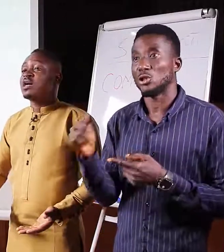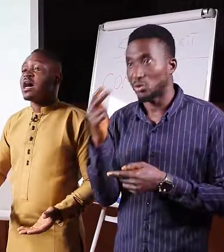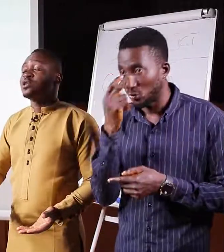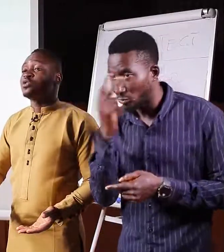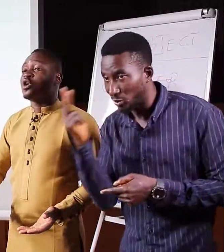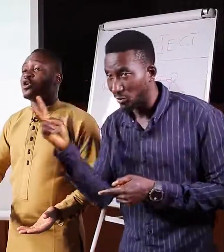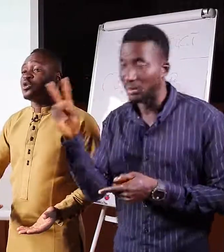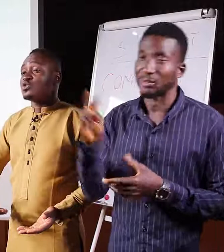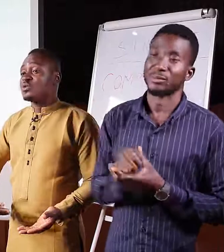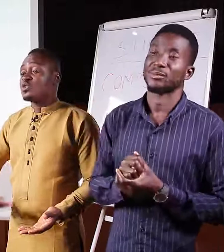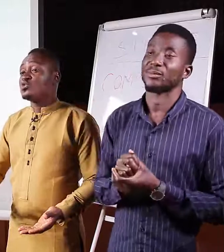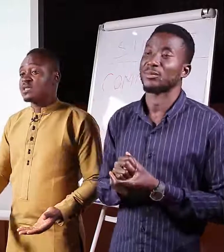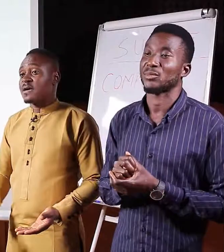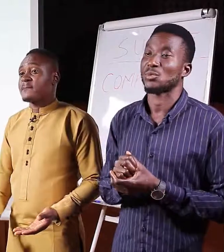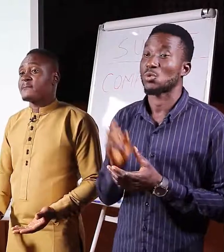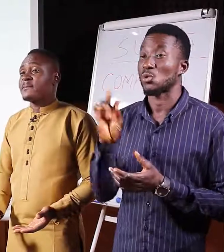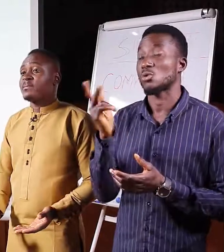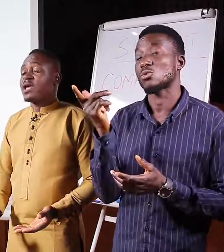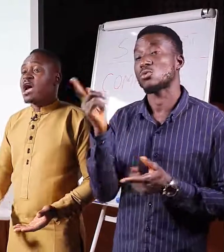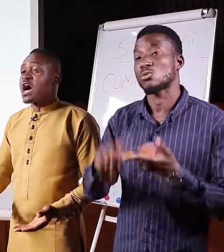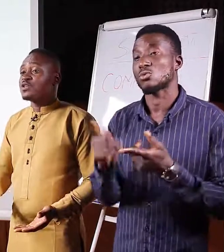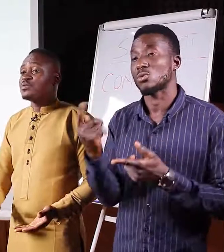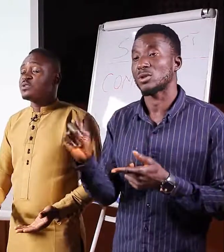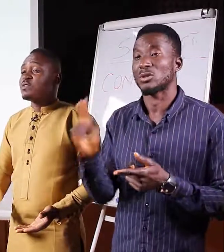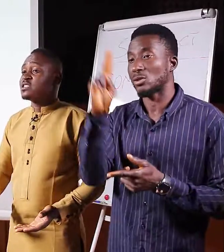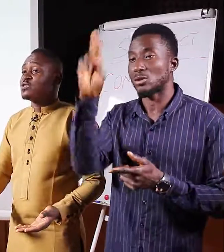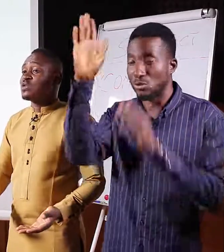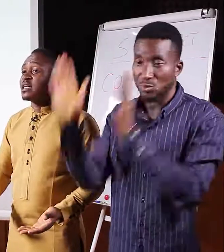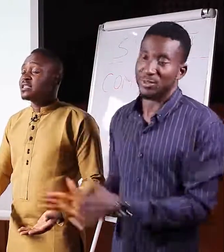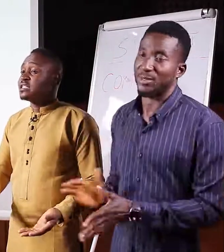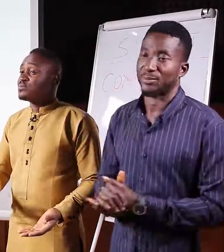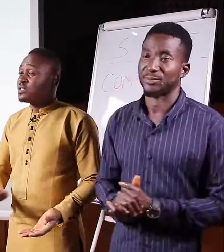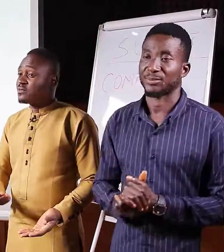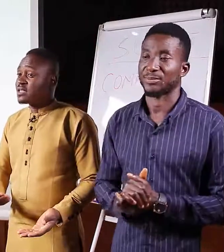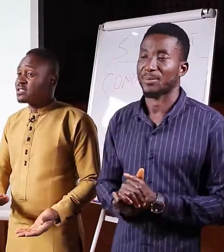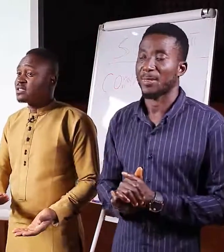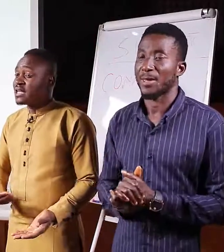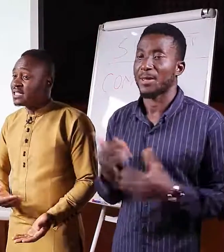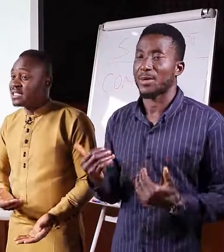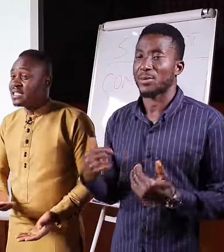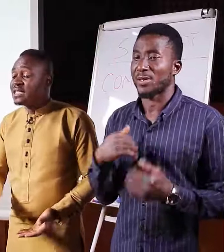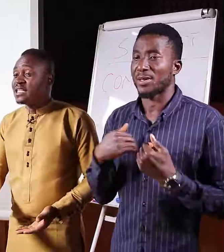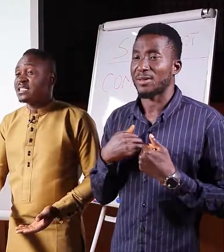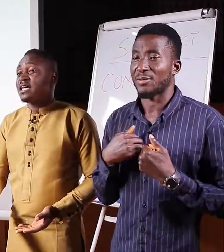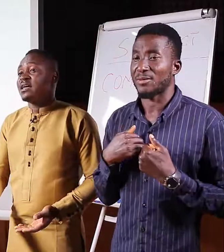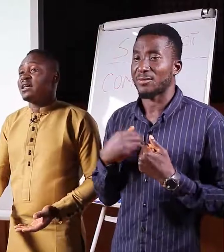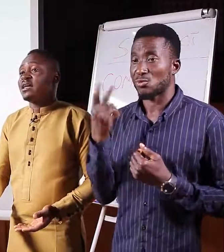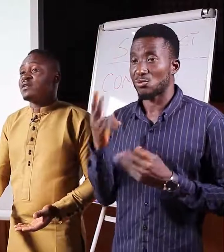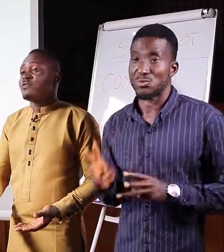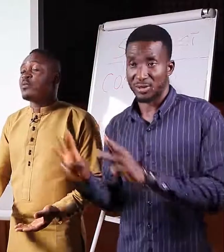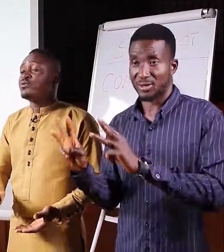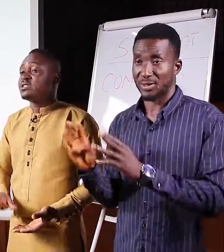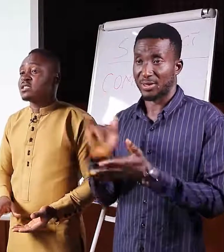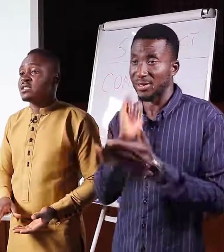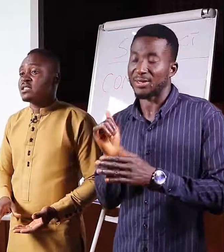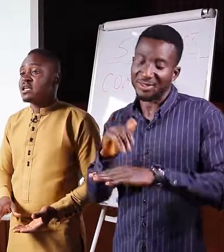to the user. Output devices, we had seen input devices sending in data